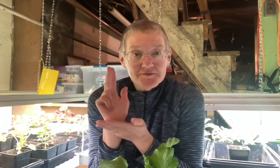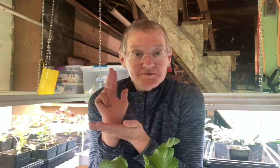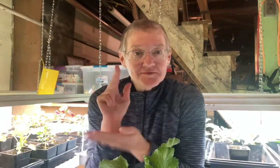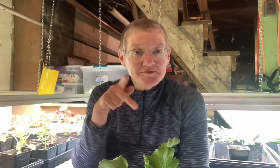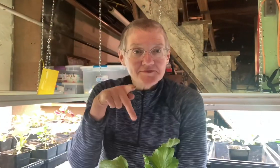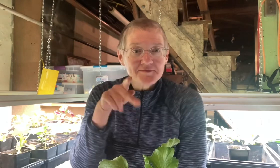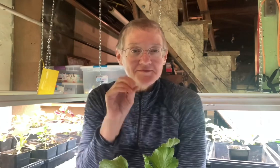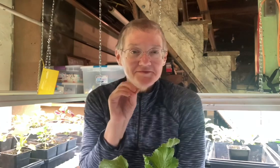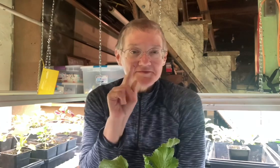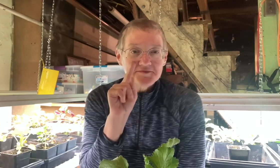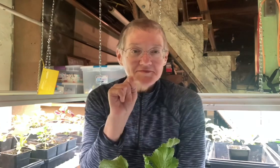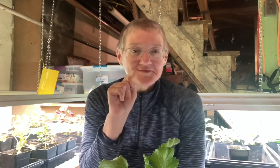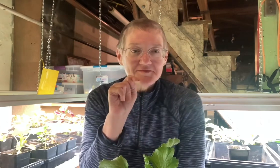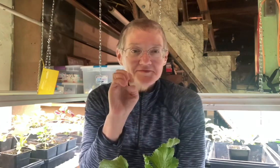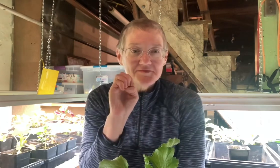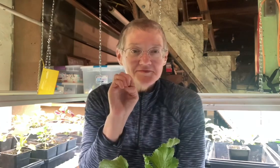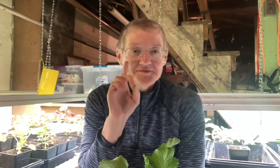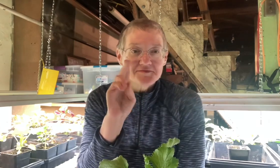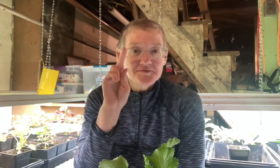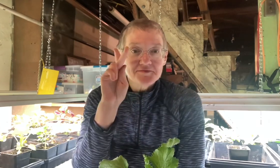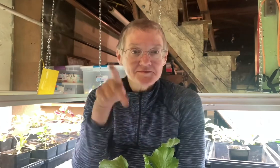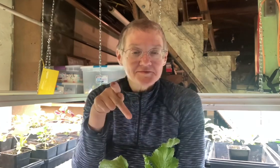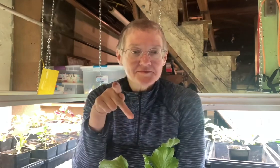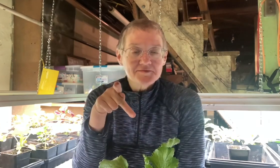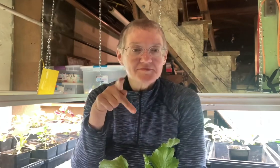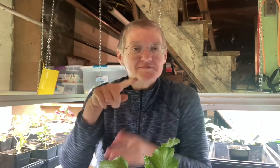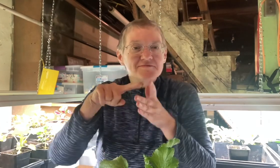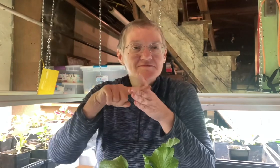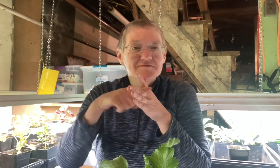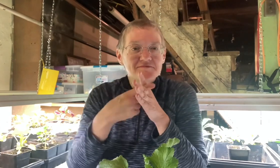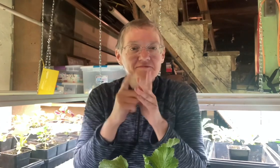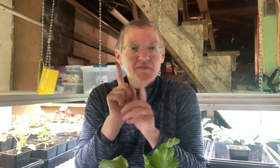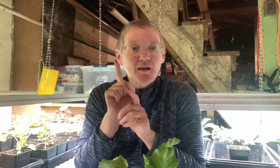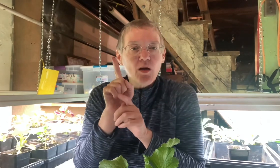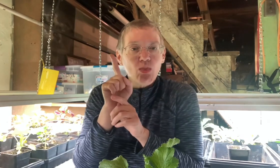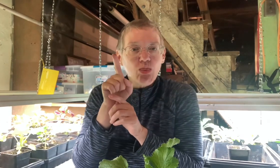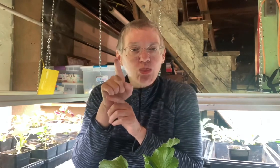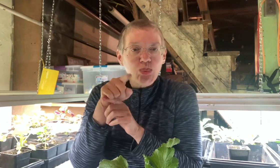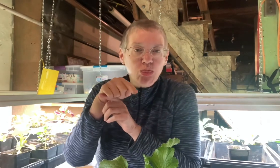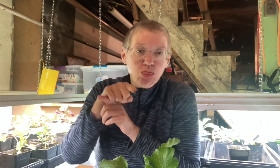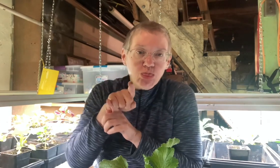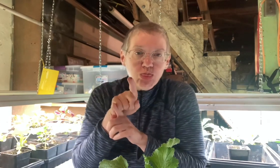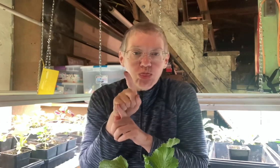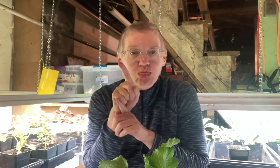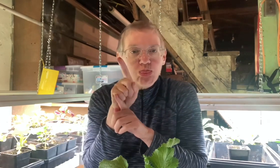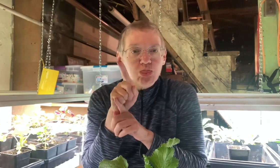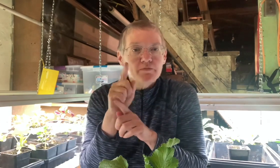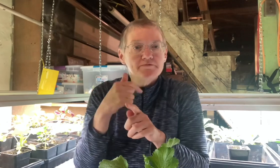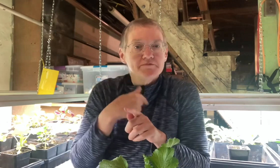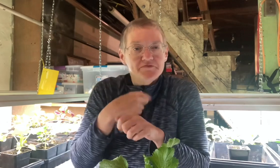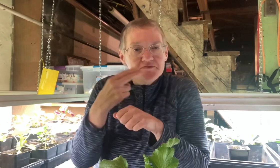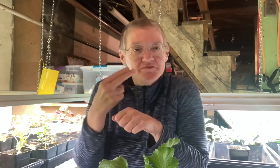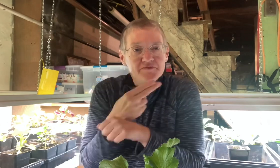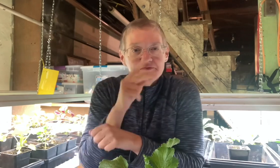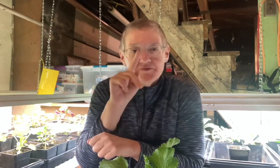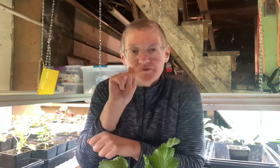Now 3 weeks ago I potted these up and they started to flop over and grow crooked.